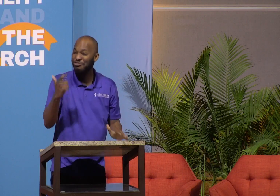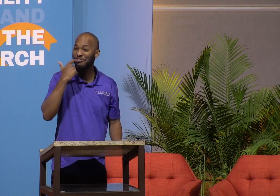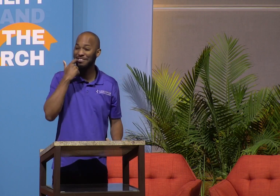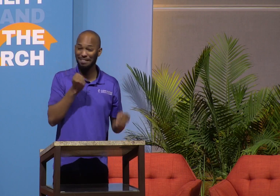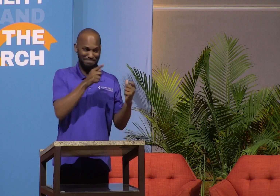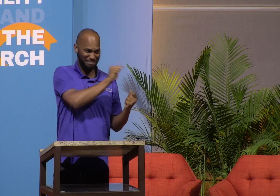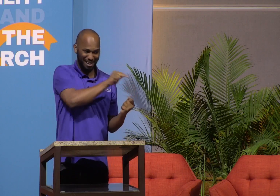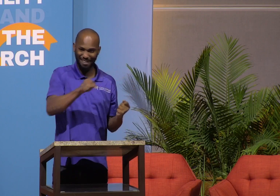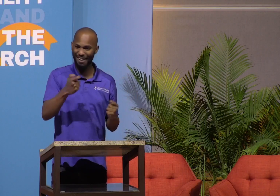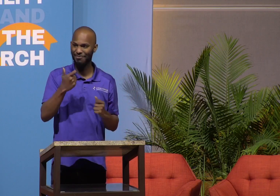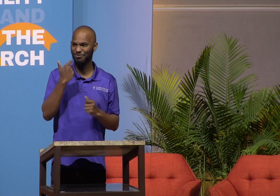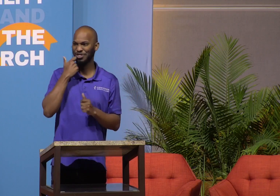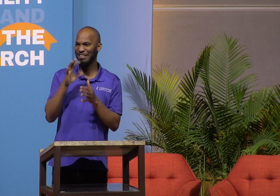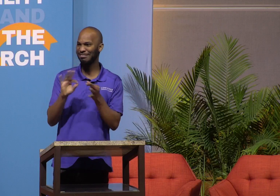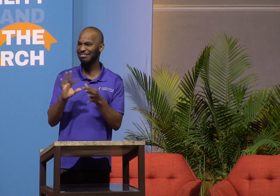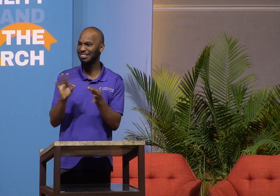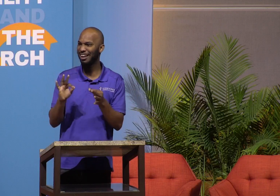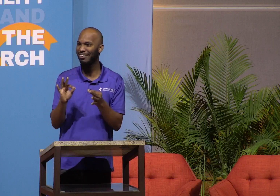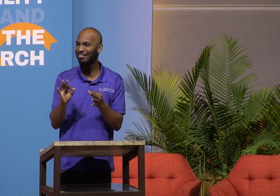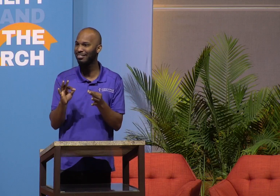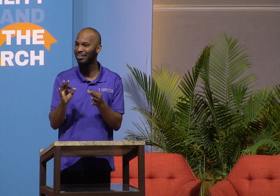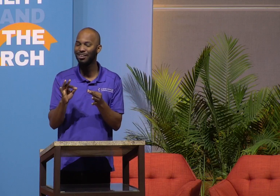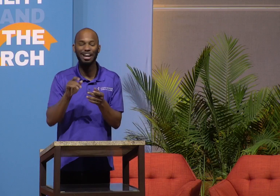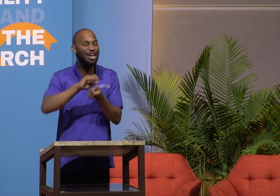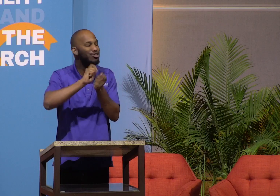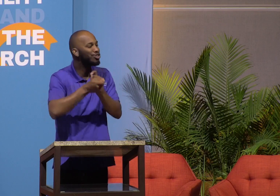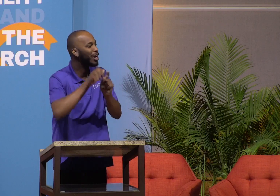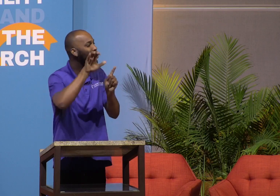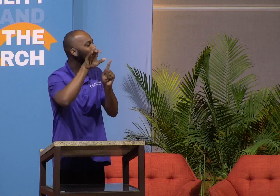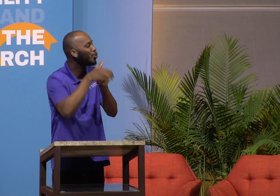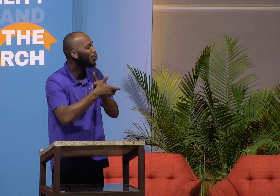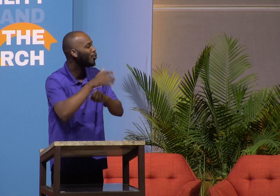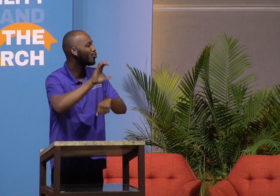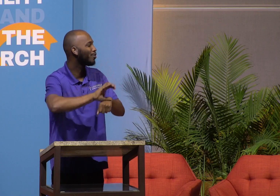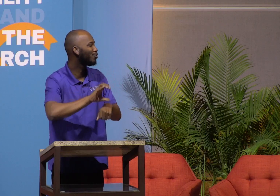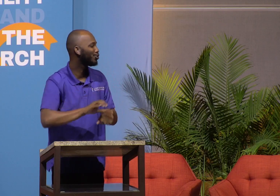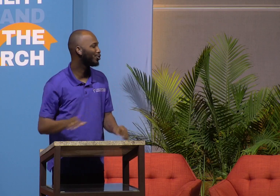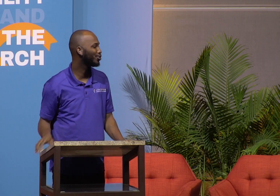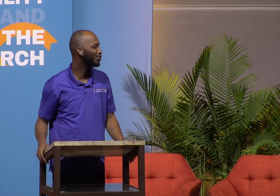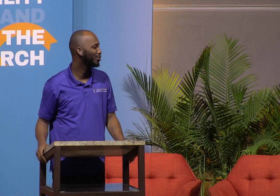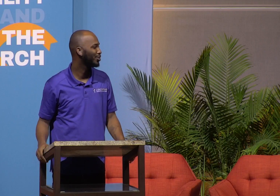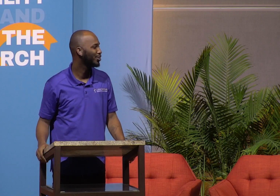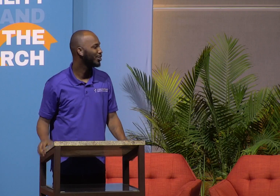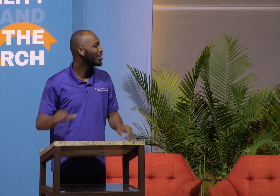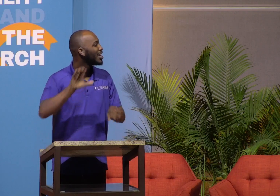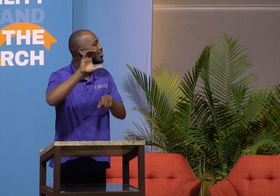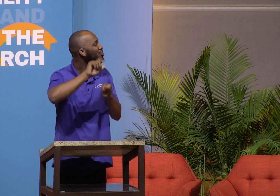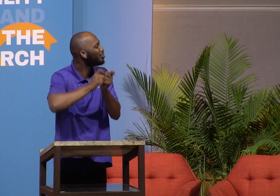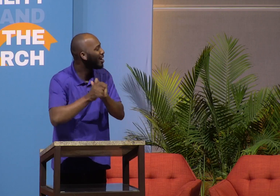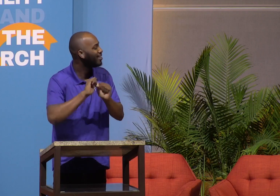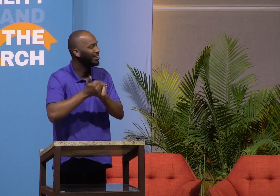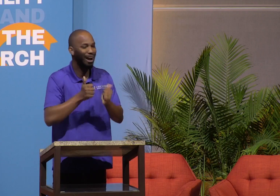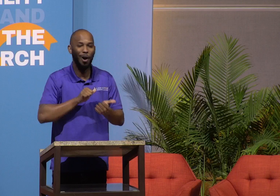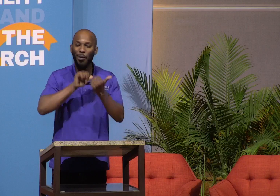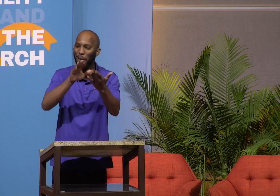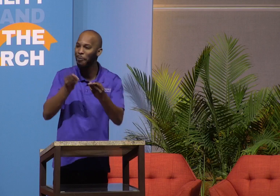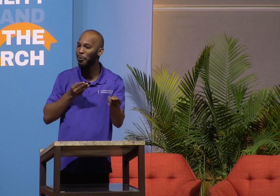a deafness that is brought with this. And so when you have this connectivity to a church, this is